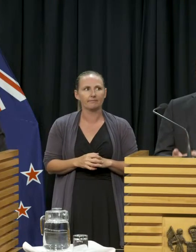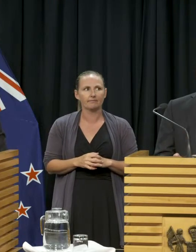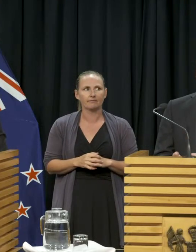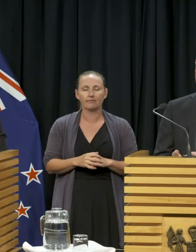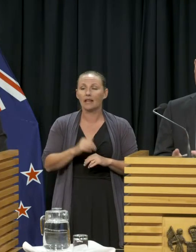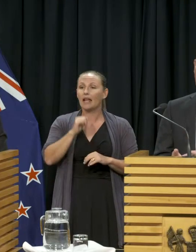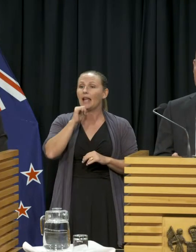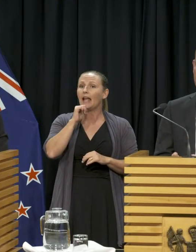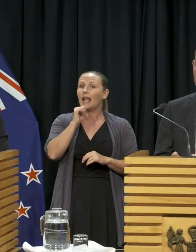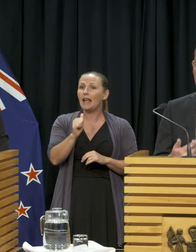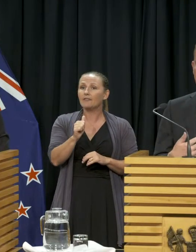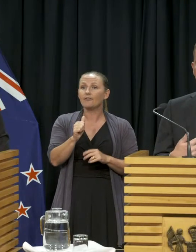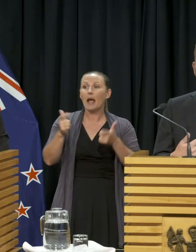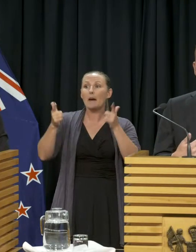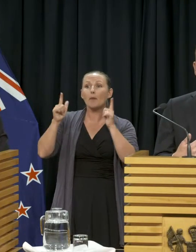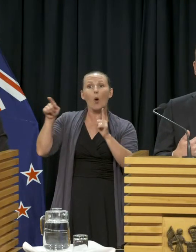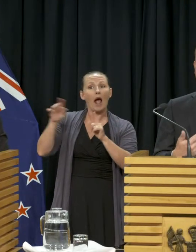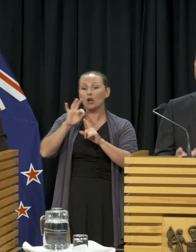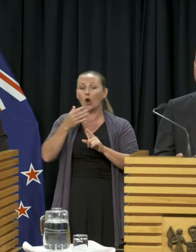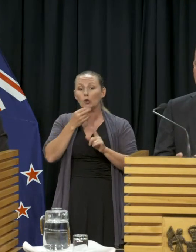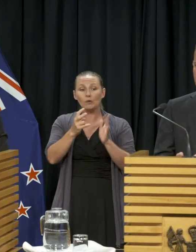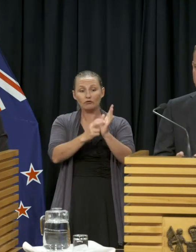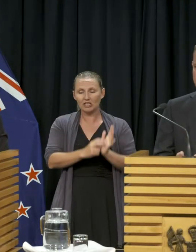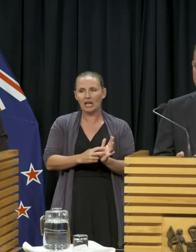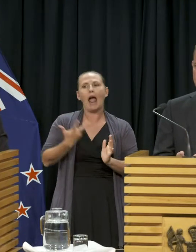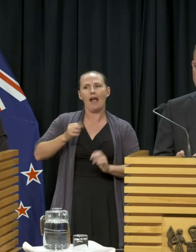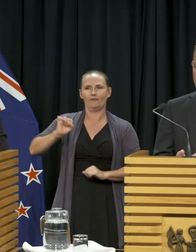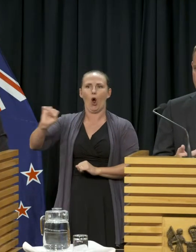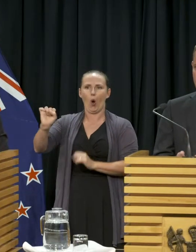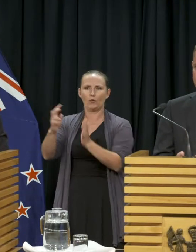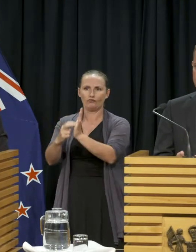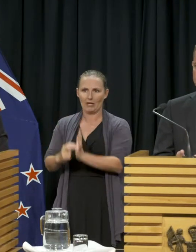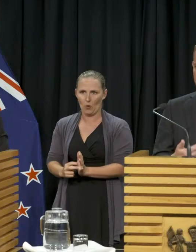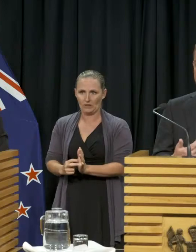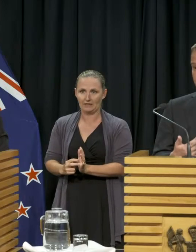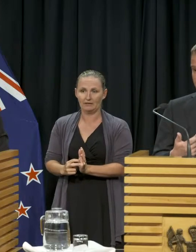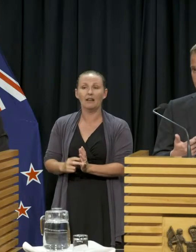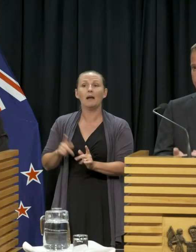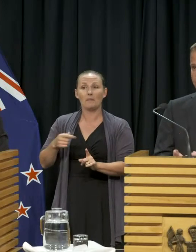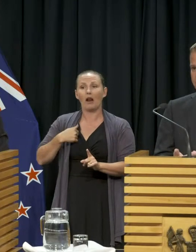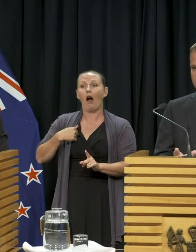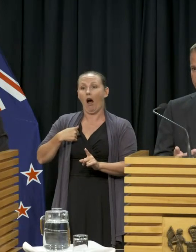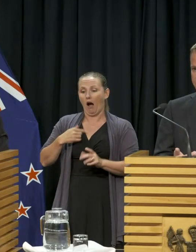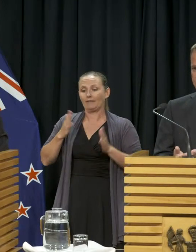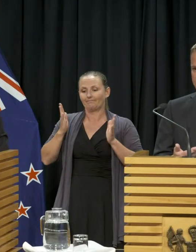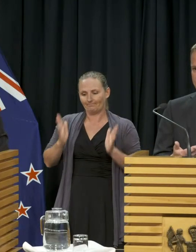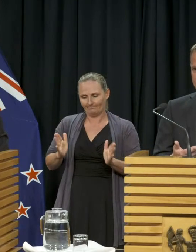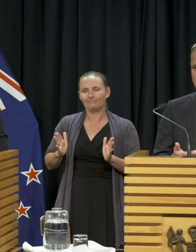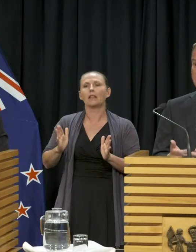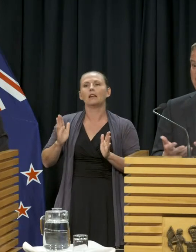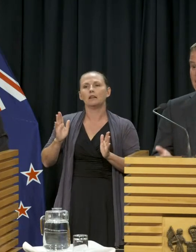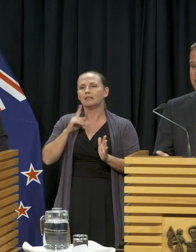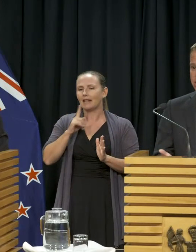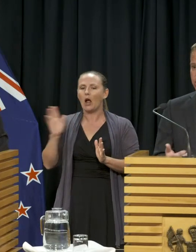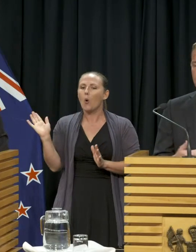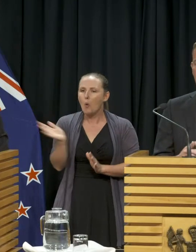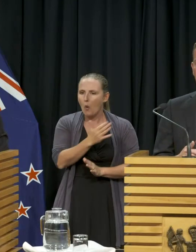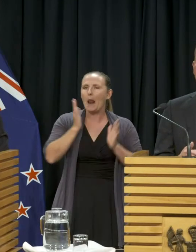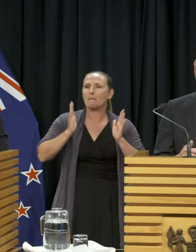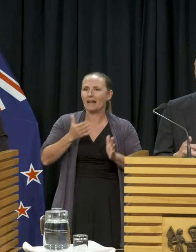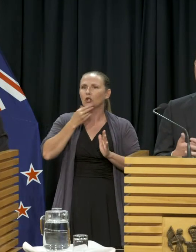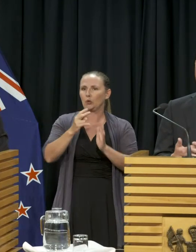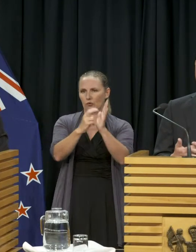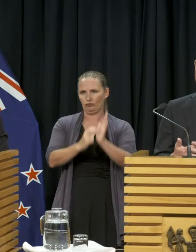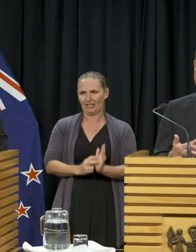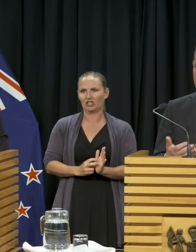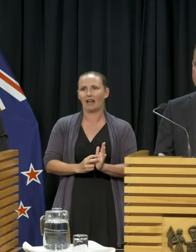They have been keeping their own records. I am making the use of the register compulsory, so this will ultimately address this particular data issue, and